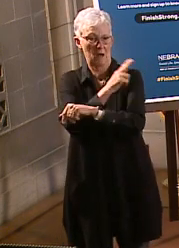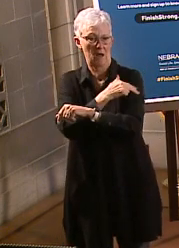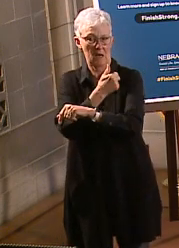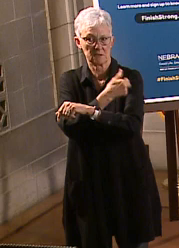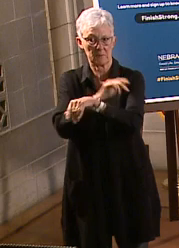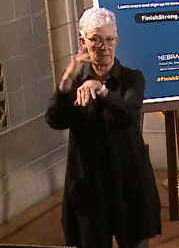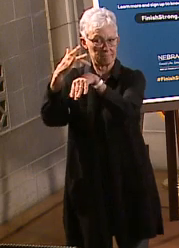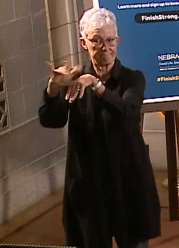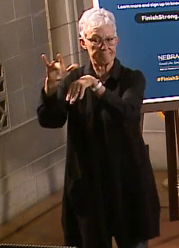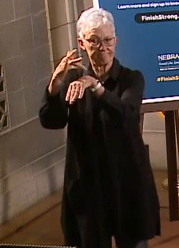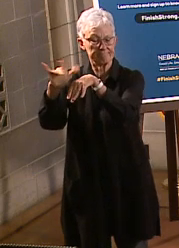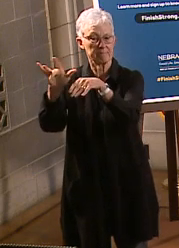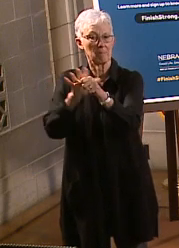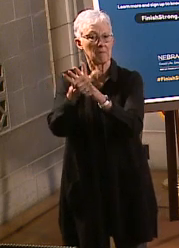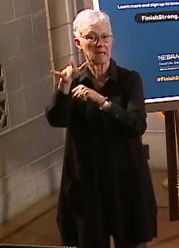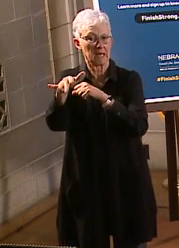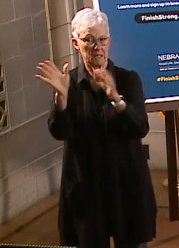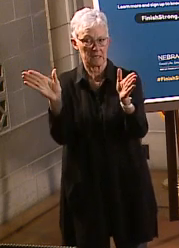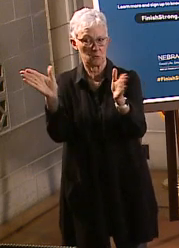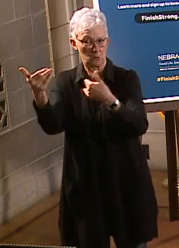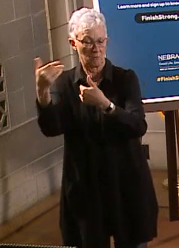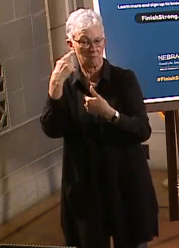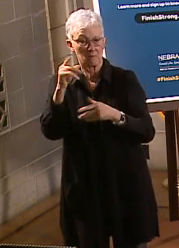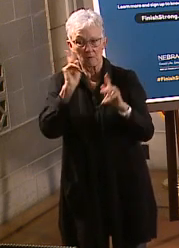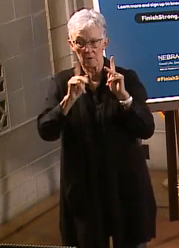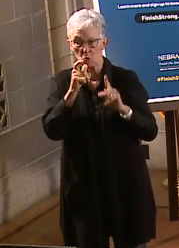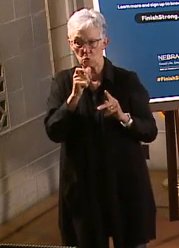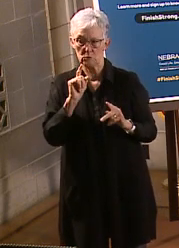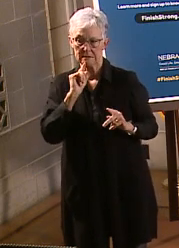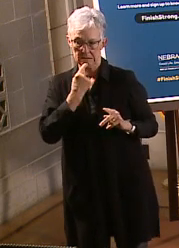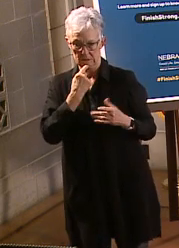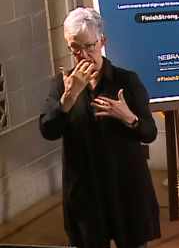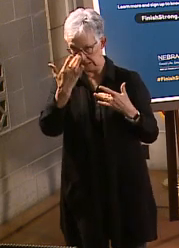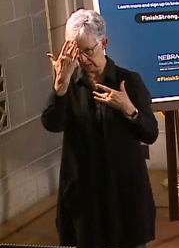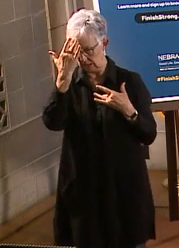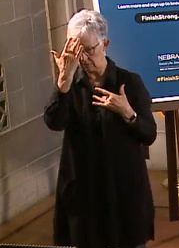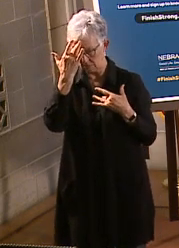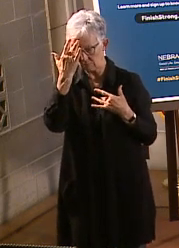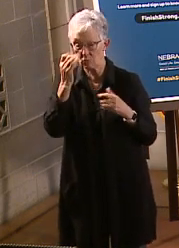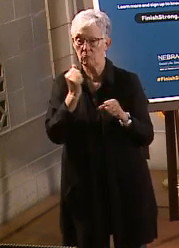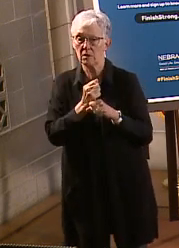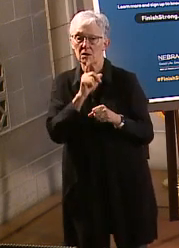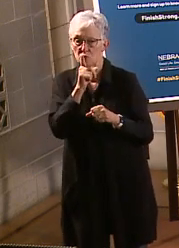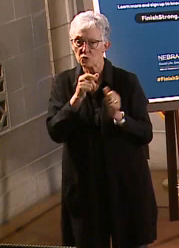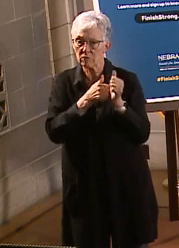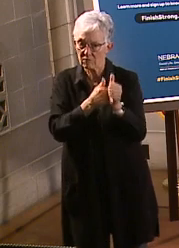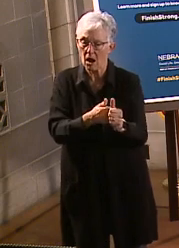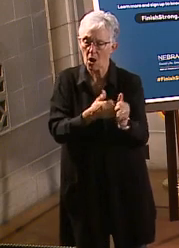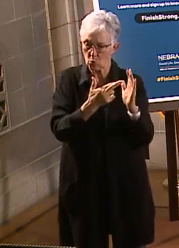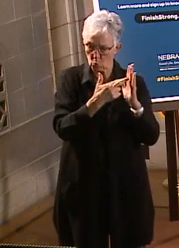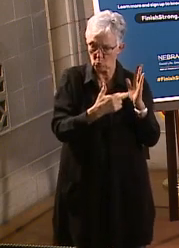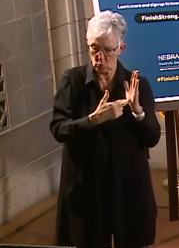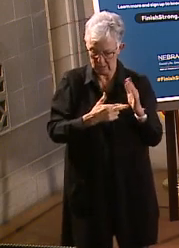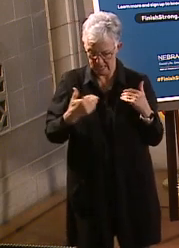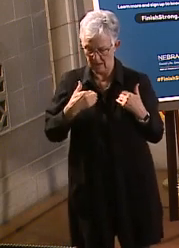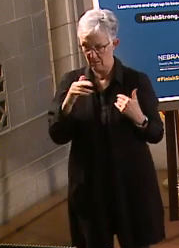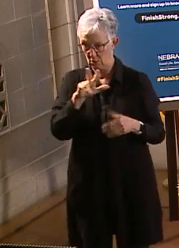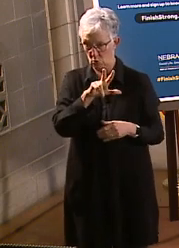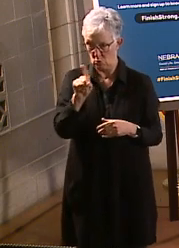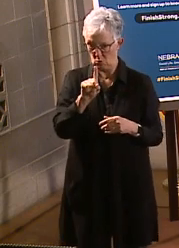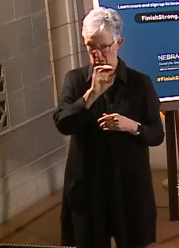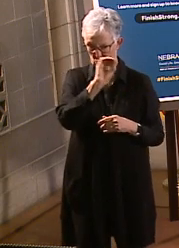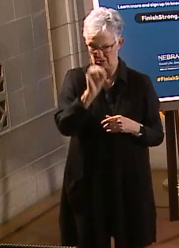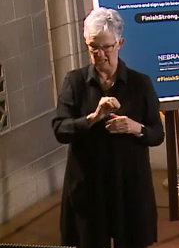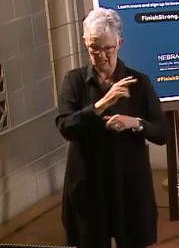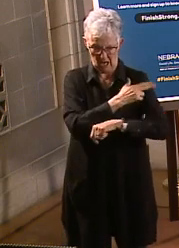anybody who needs it when they need it. So please continue to follow those rules. And right now, we're looking really good. We've got 31% of our hospital beds